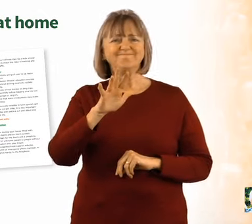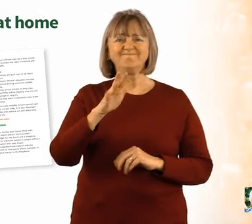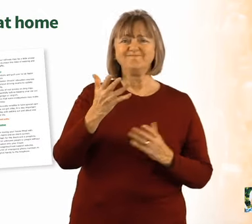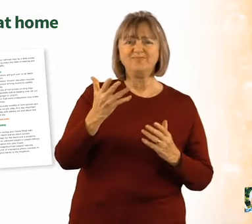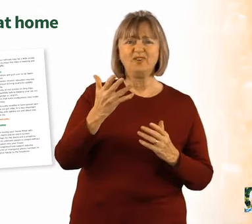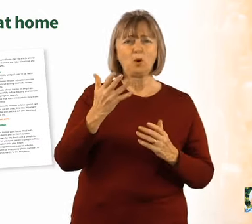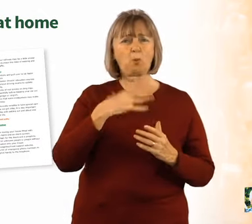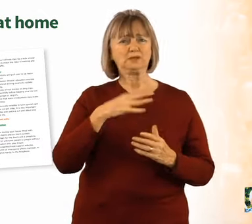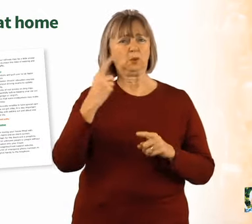help.